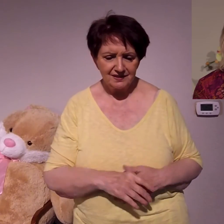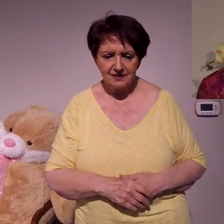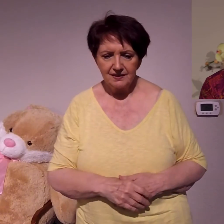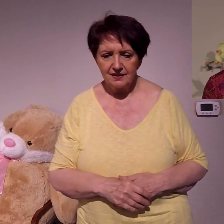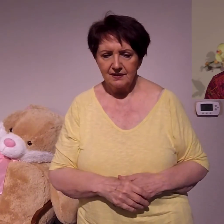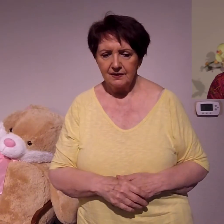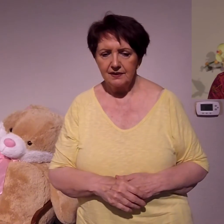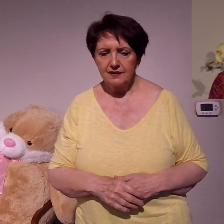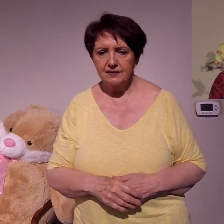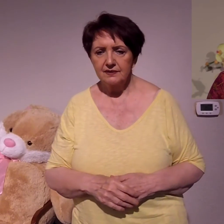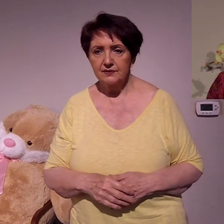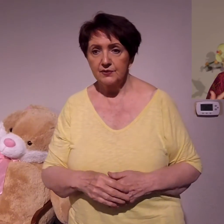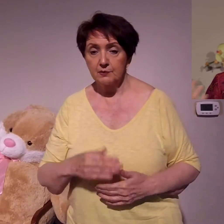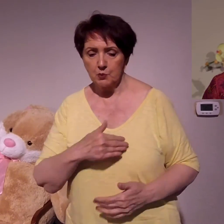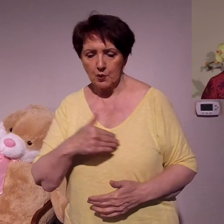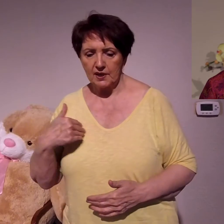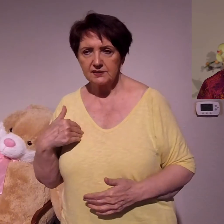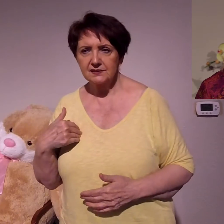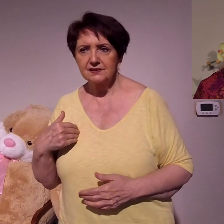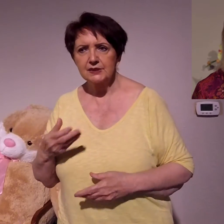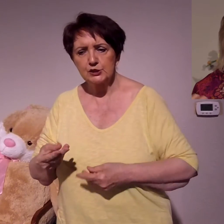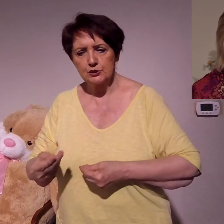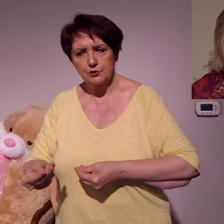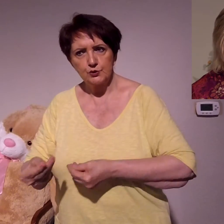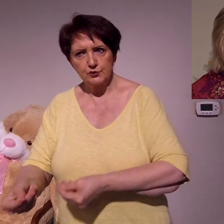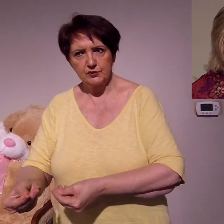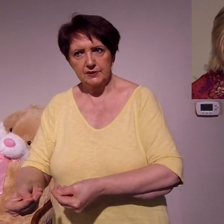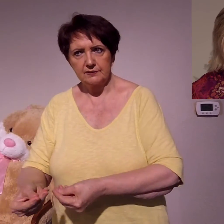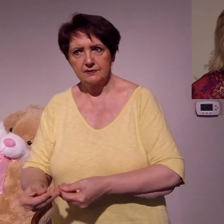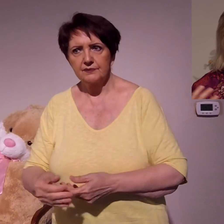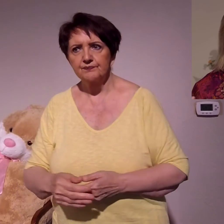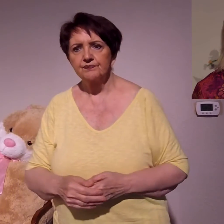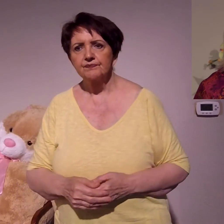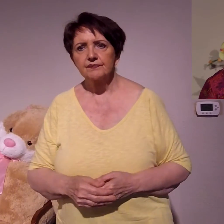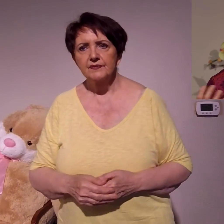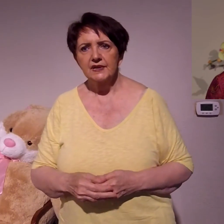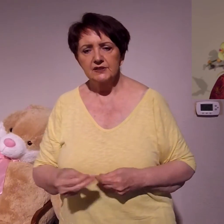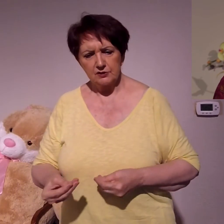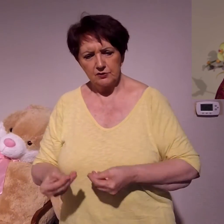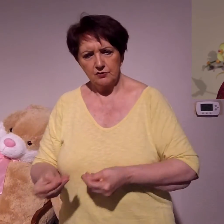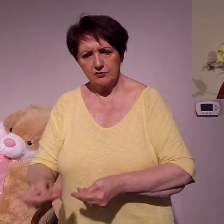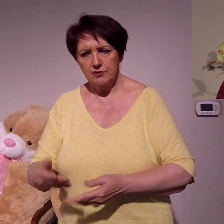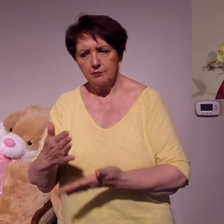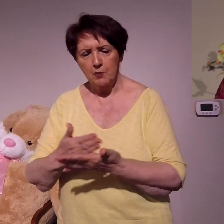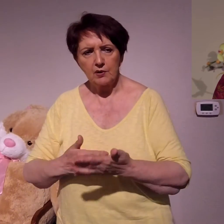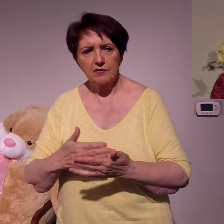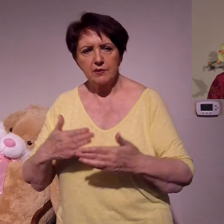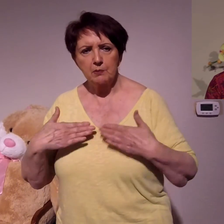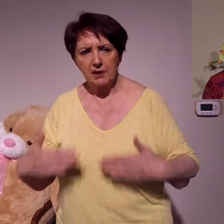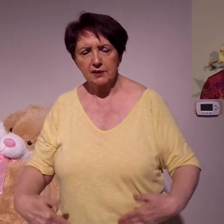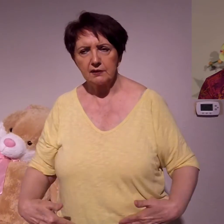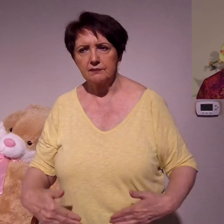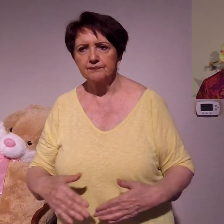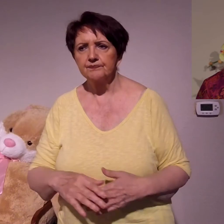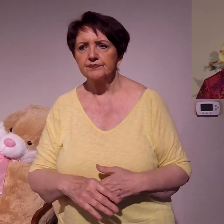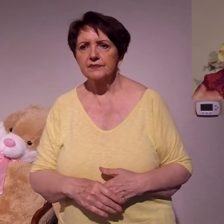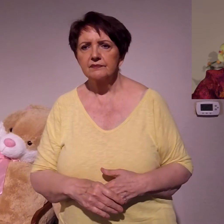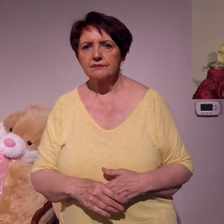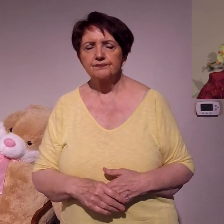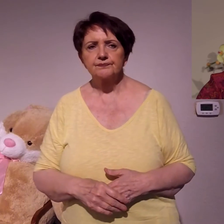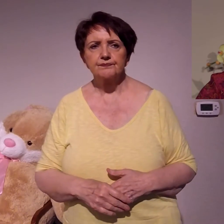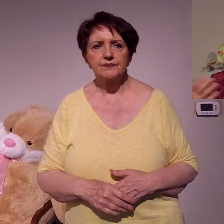which was they were the one person model for, rather than the